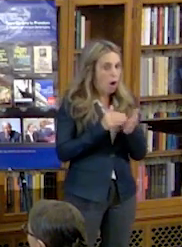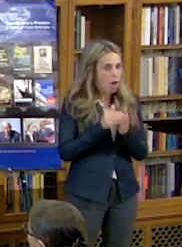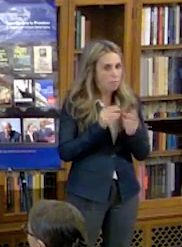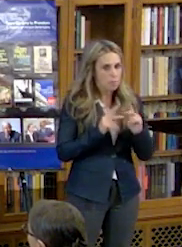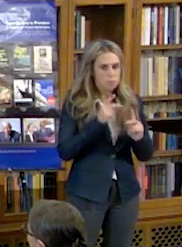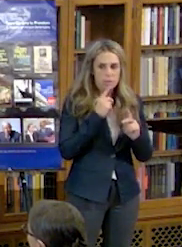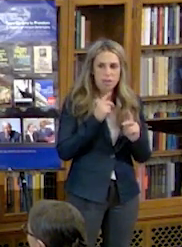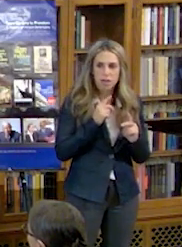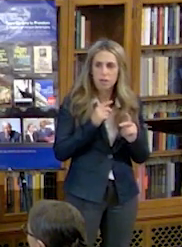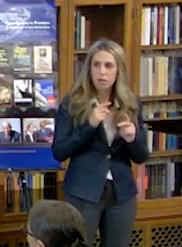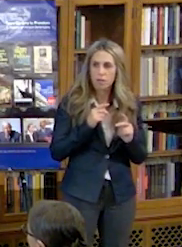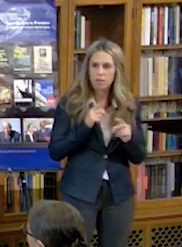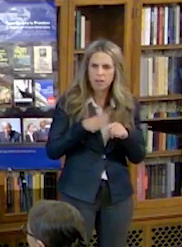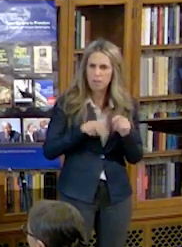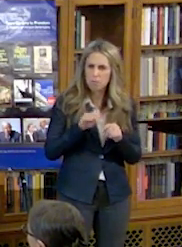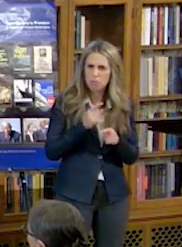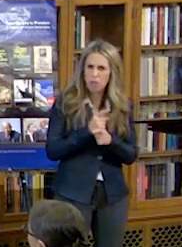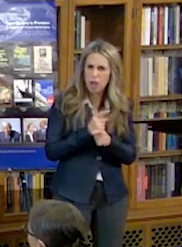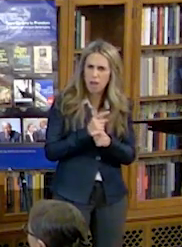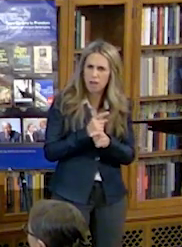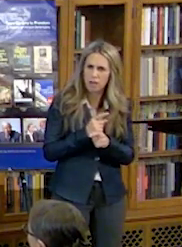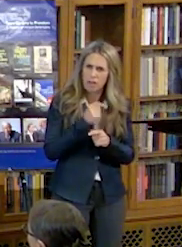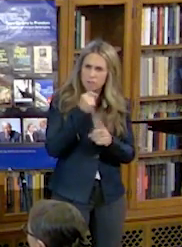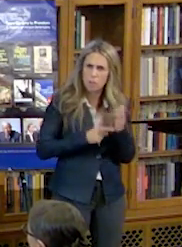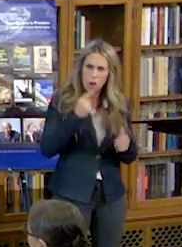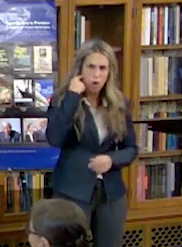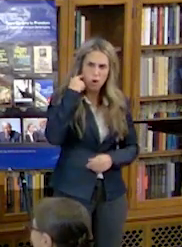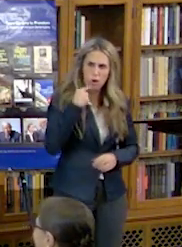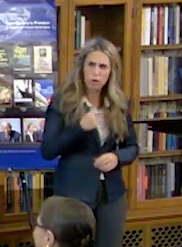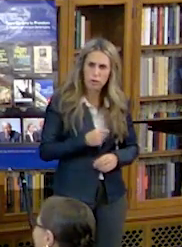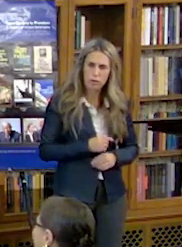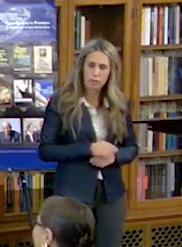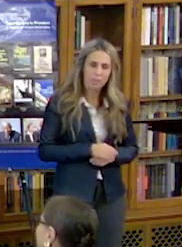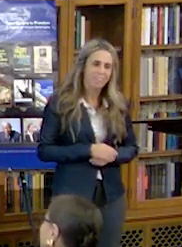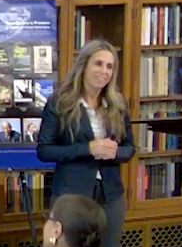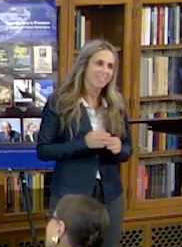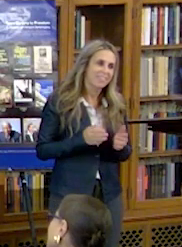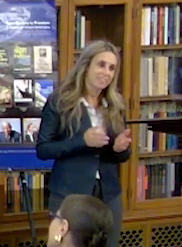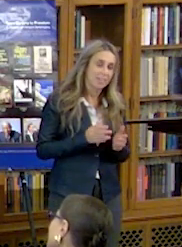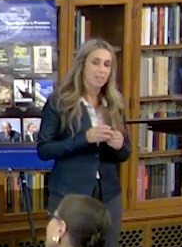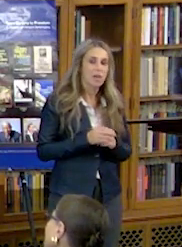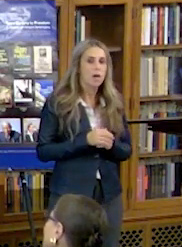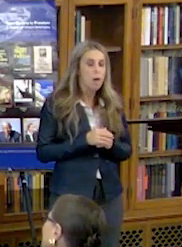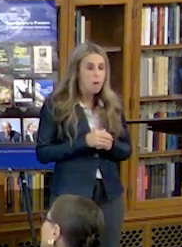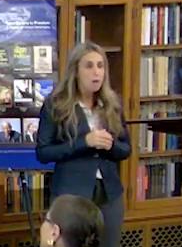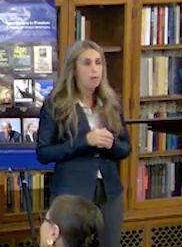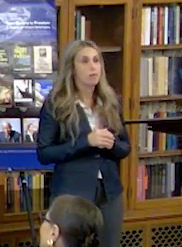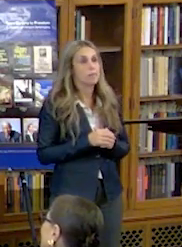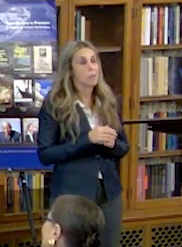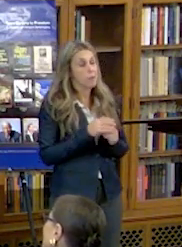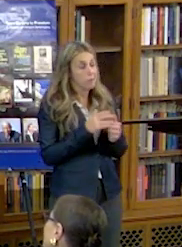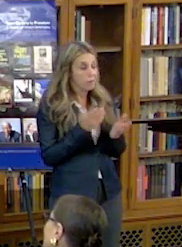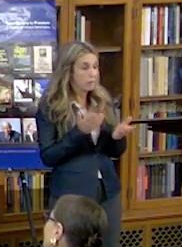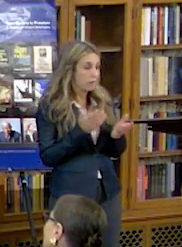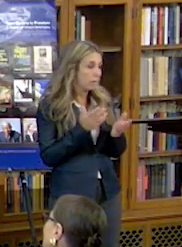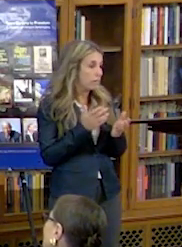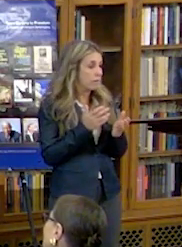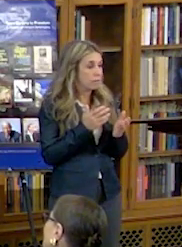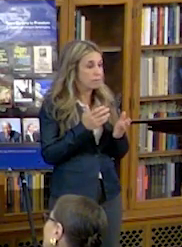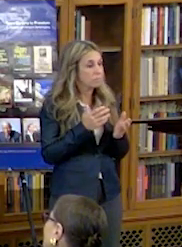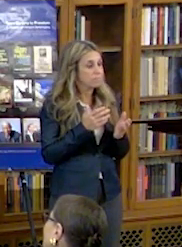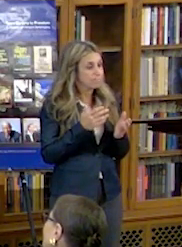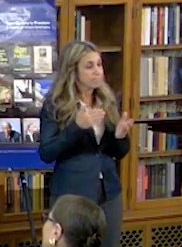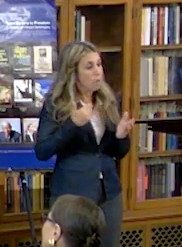people will say well that can't be right because that's not what I heard and and then we you know us to say well you know often times